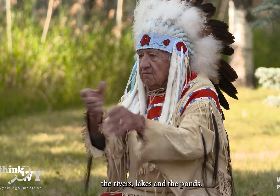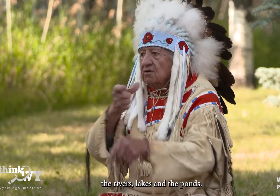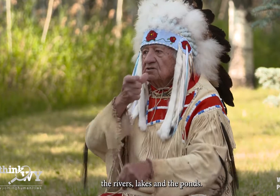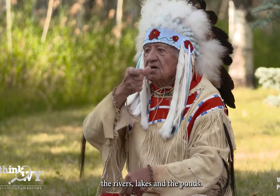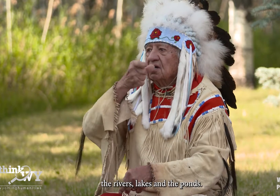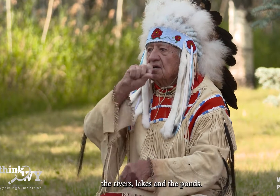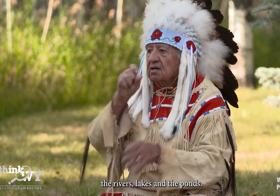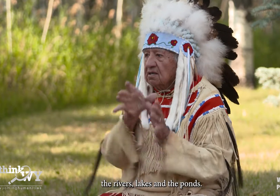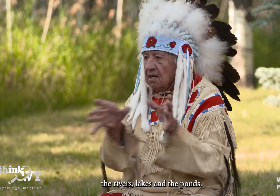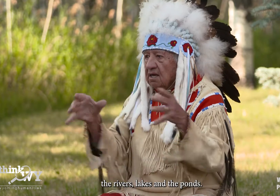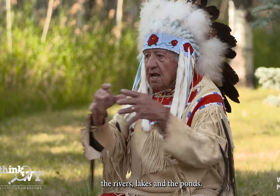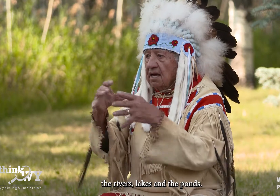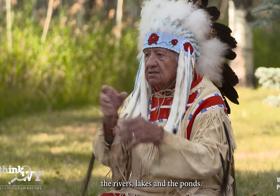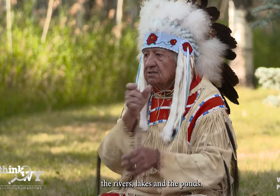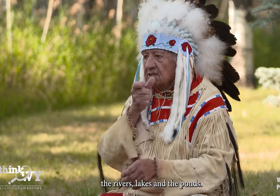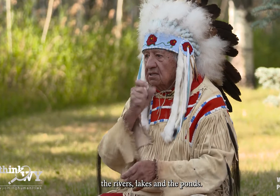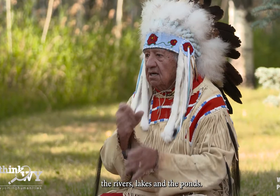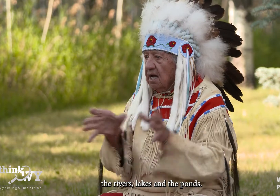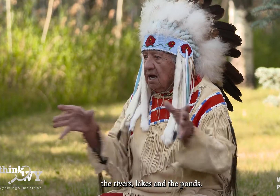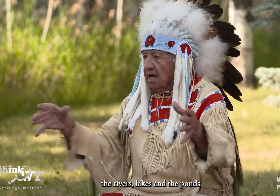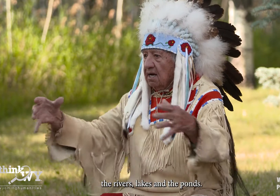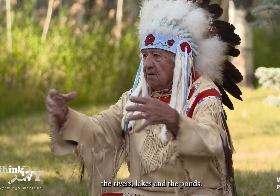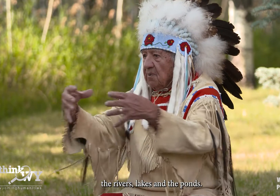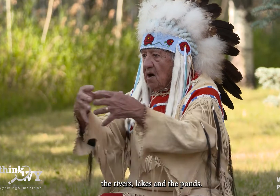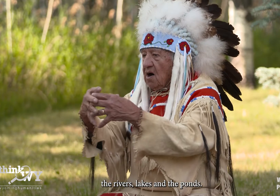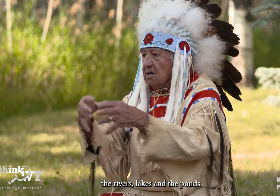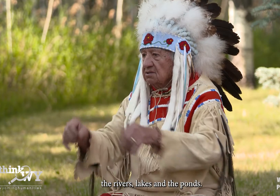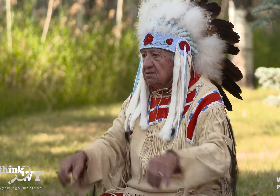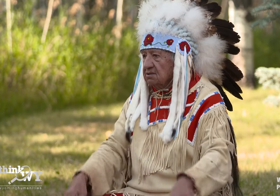rivers, lakes, and the ponds.